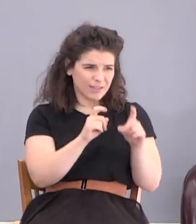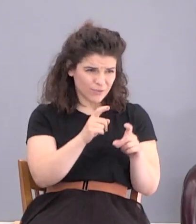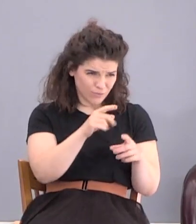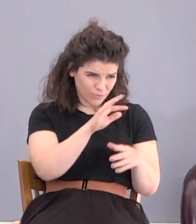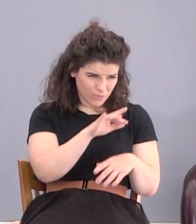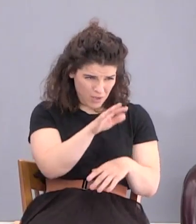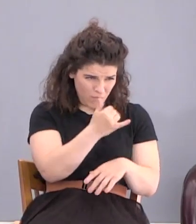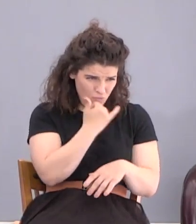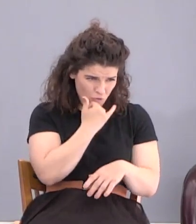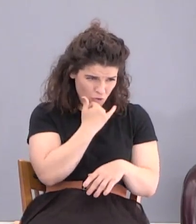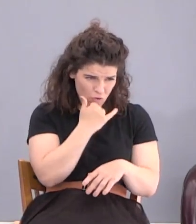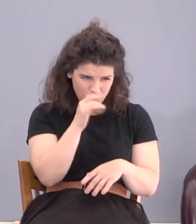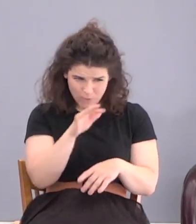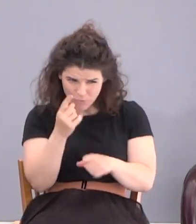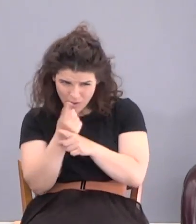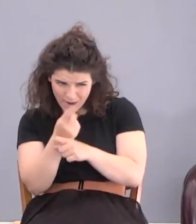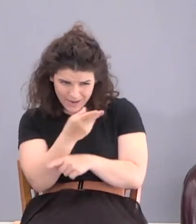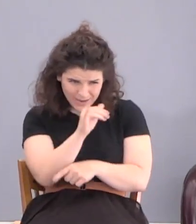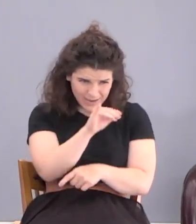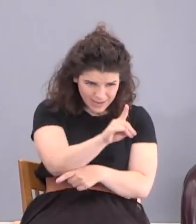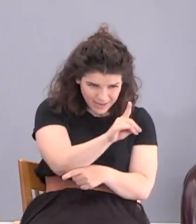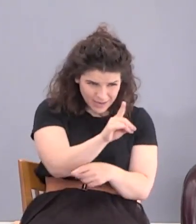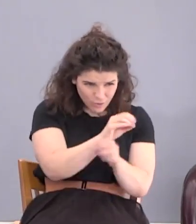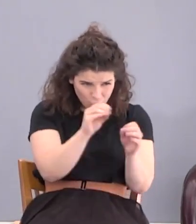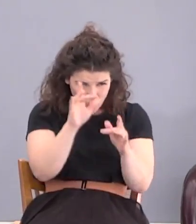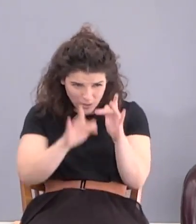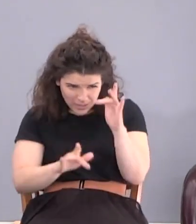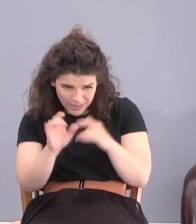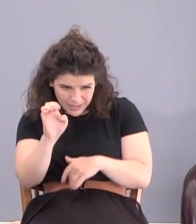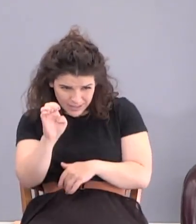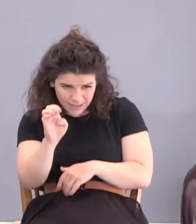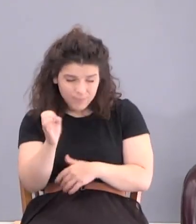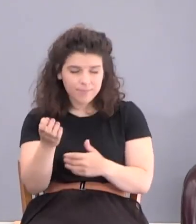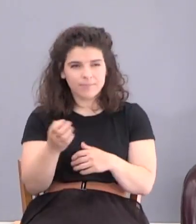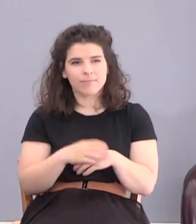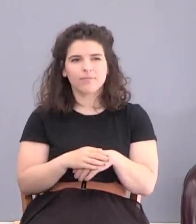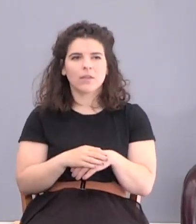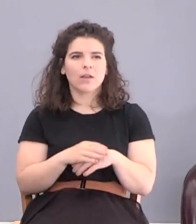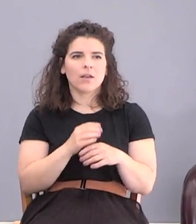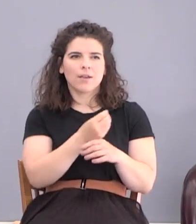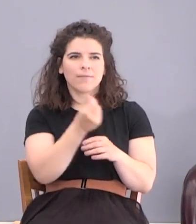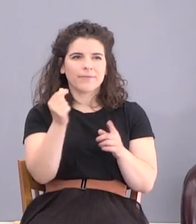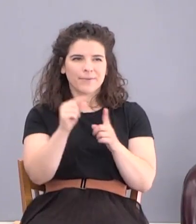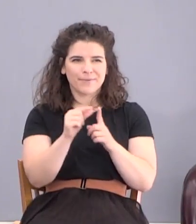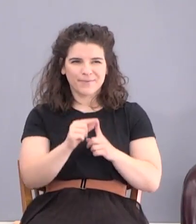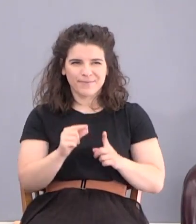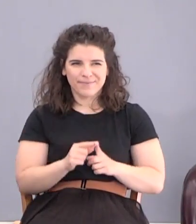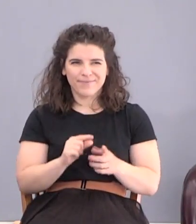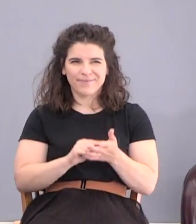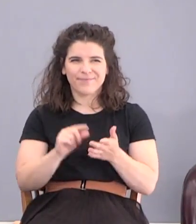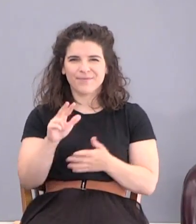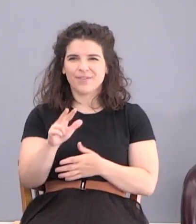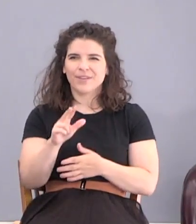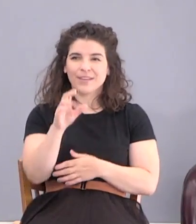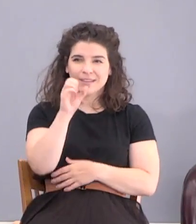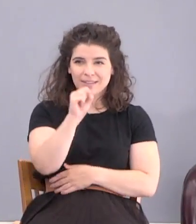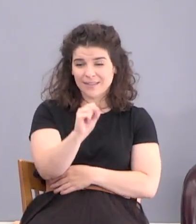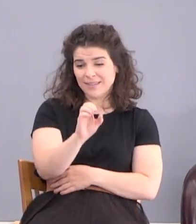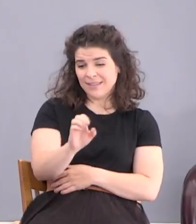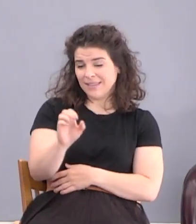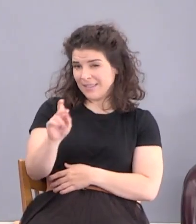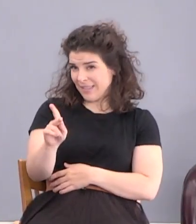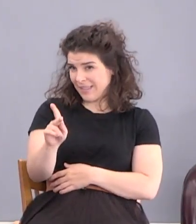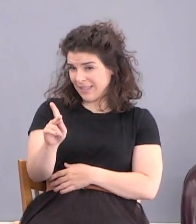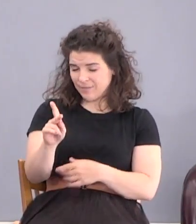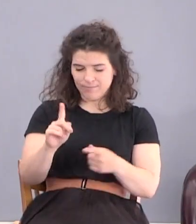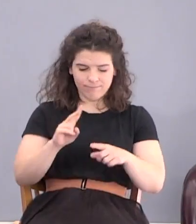So, but what I want to talk about is a few terms here. So in verse 3, you'll notice it says seek. In